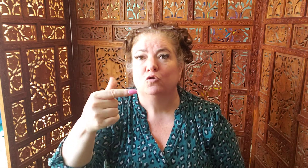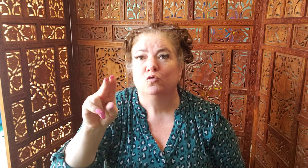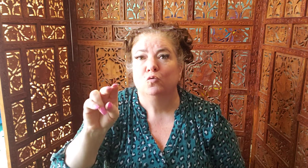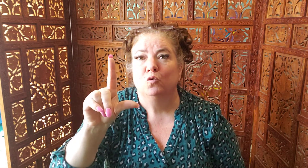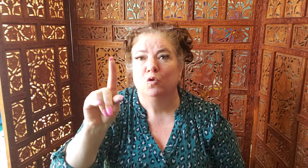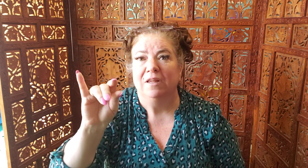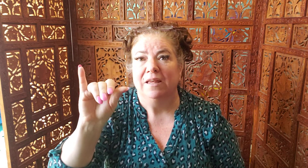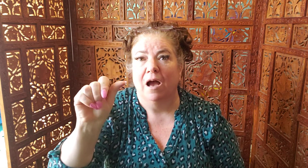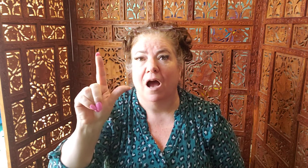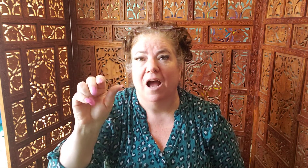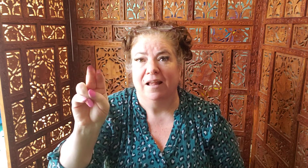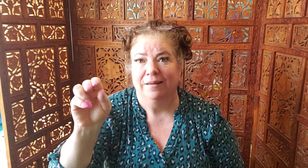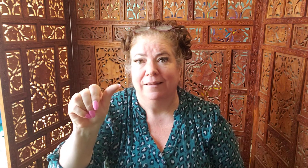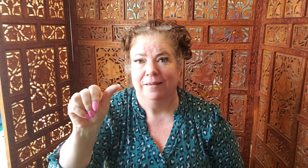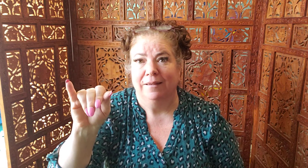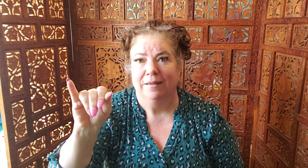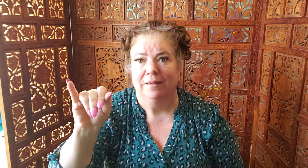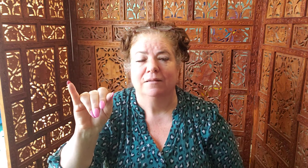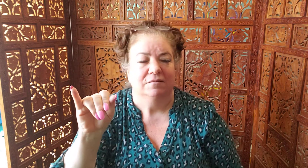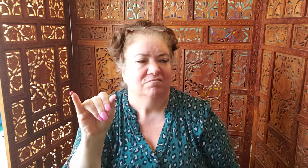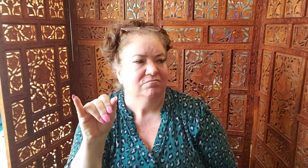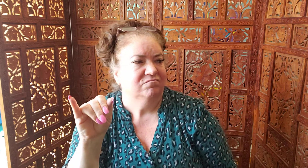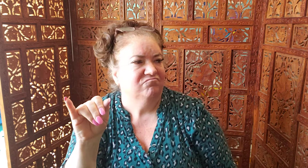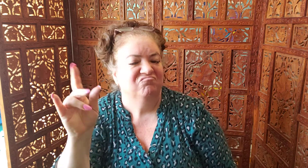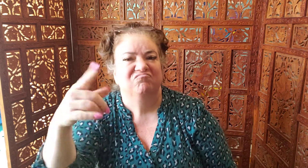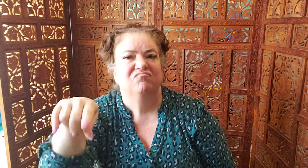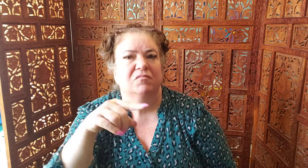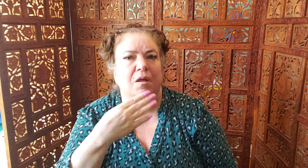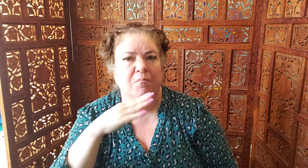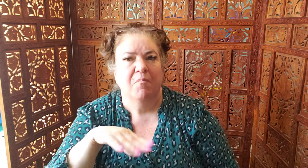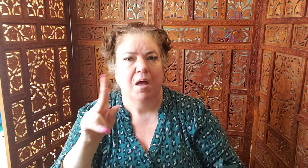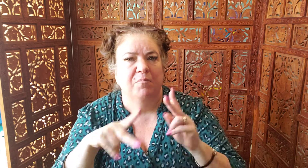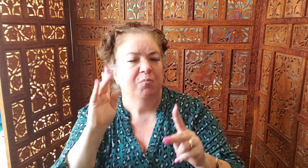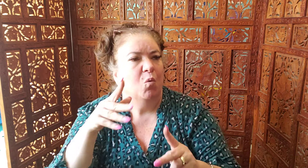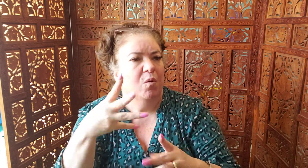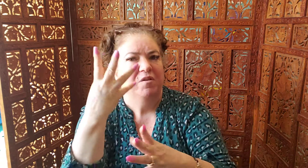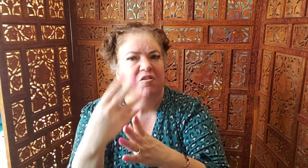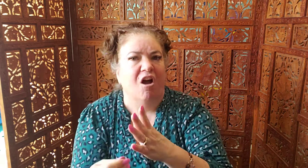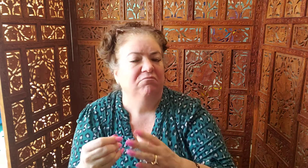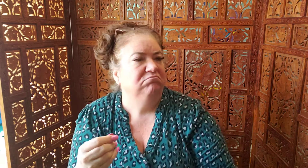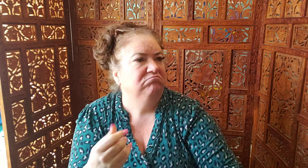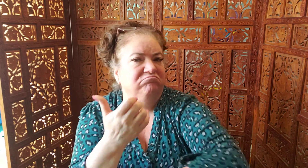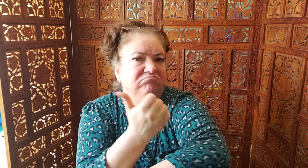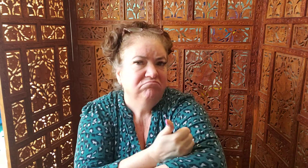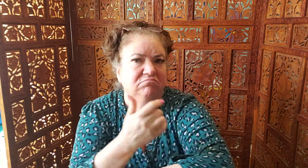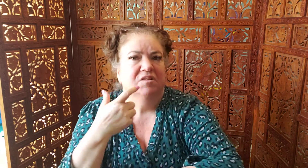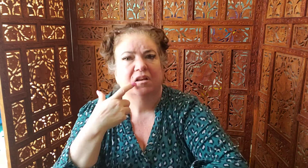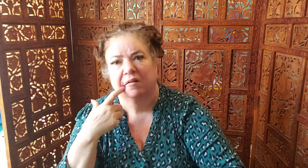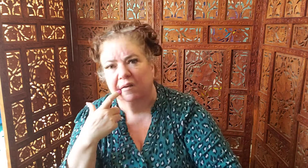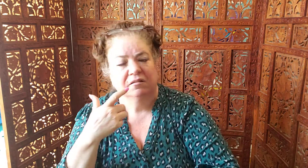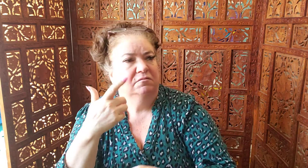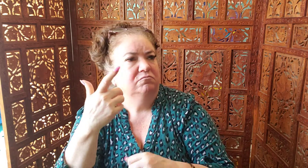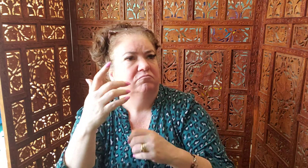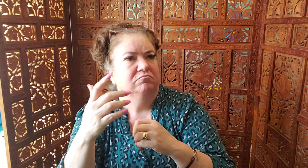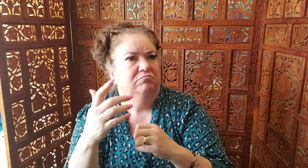look and said, yeah, they'll be gone. And I remember feeling a little